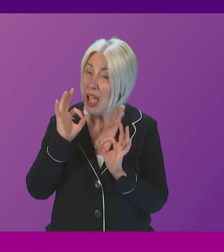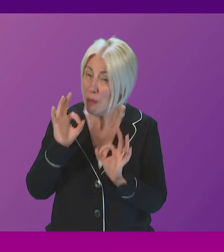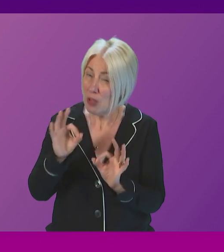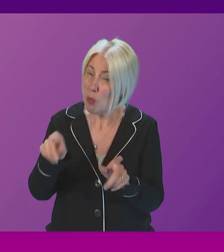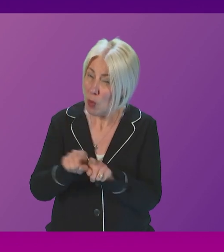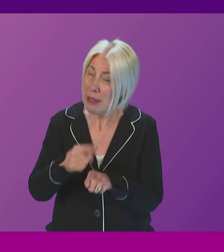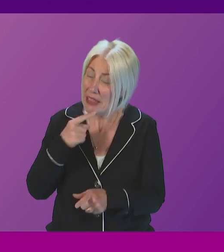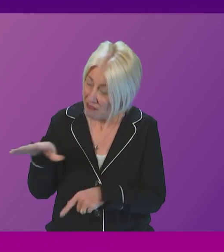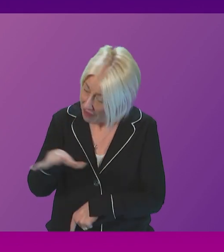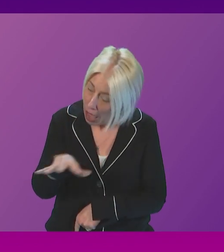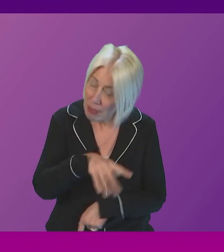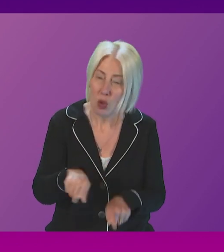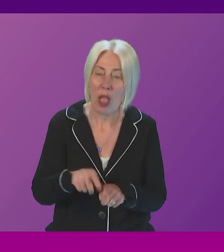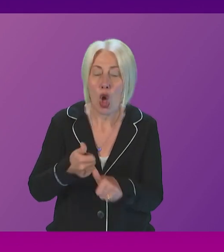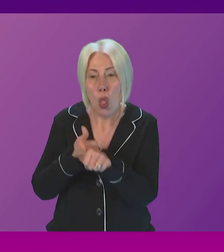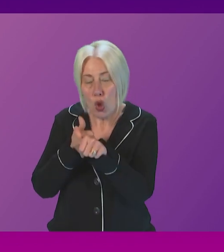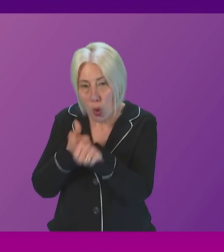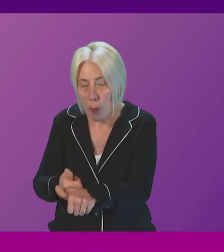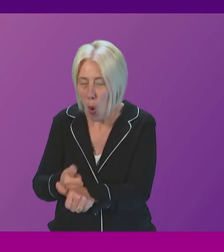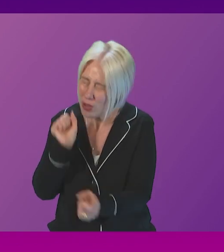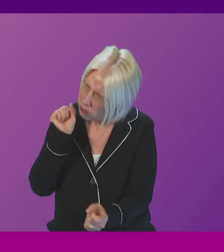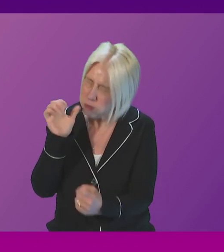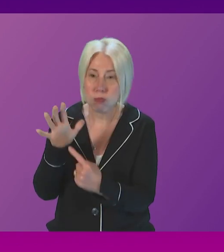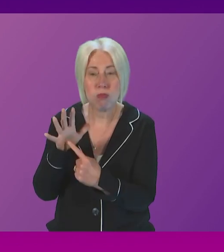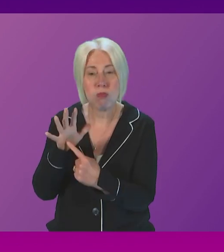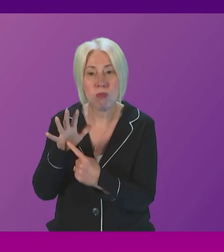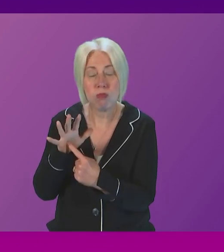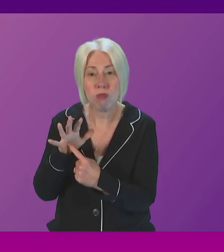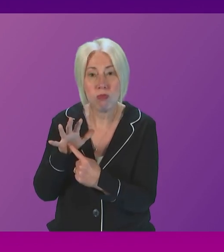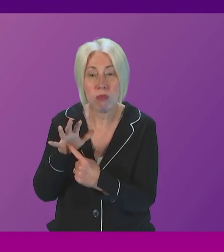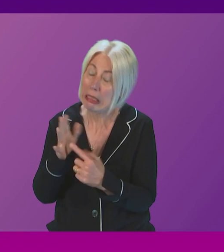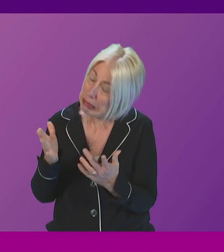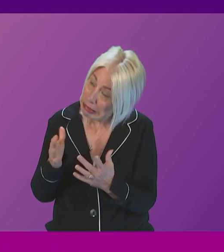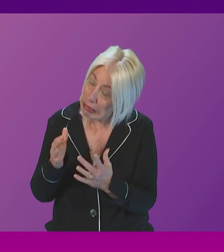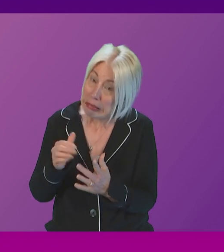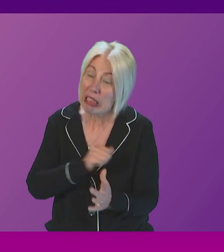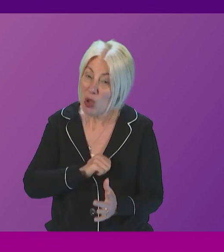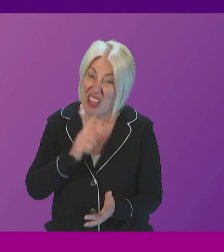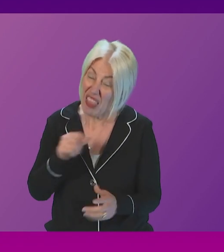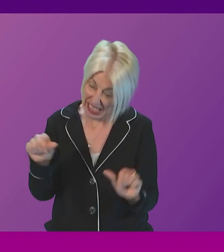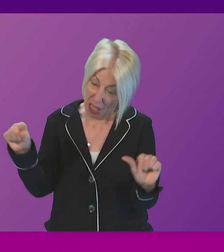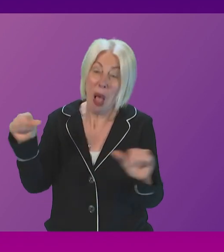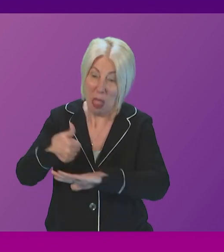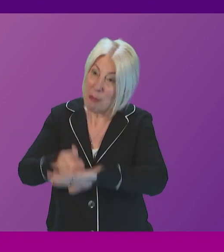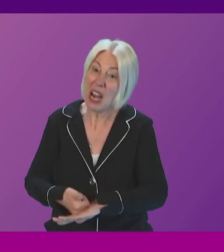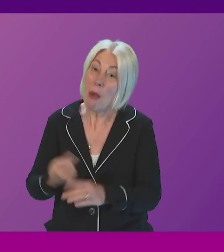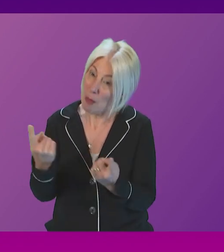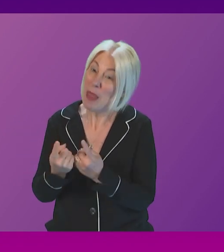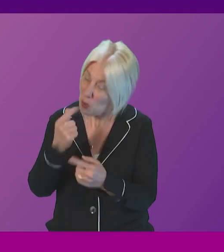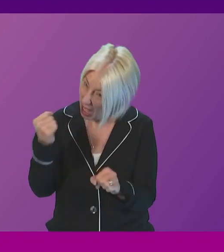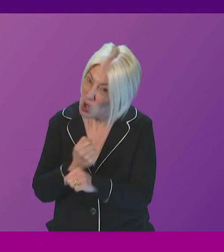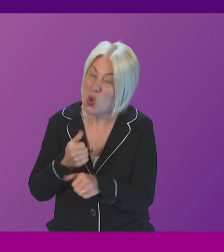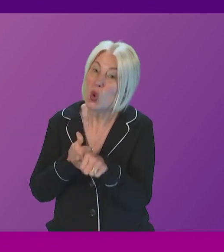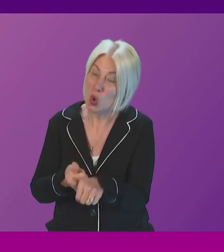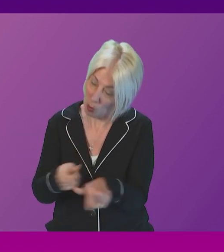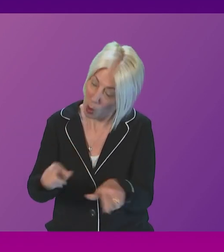regarding that. I think this support is essential. And to Frank, it's the least that can be done to support these children